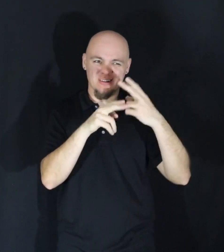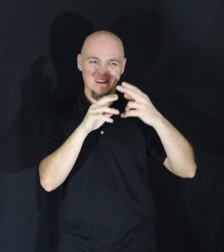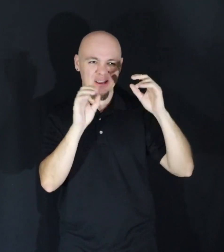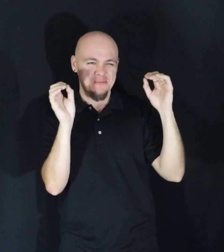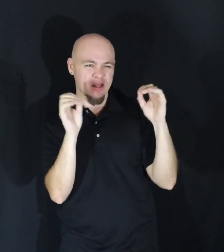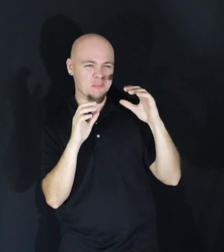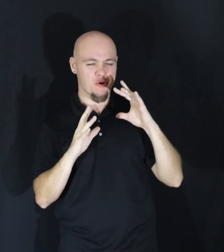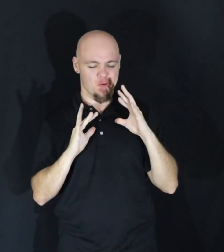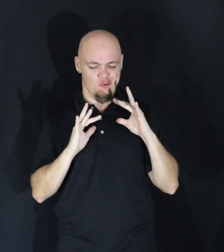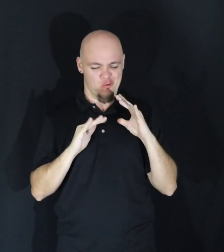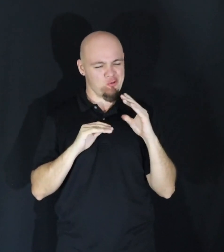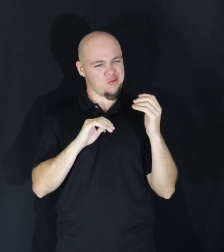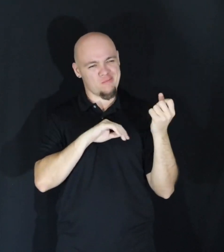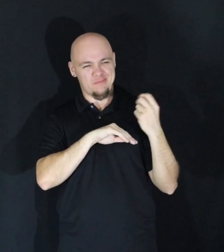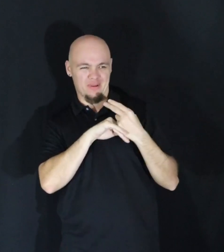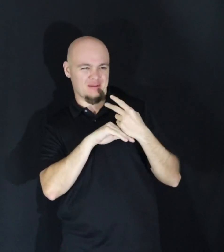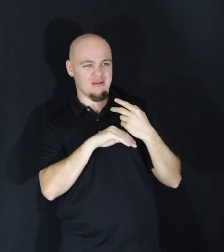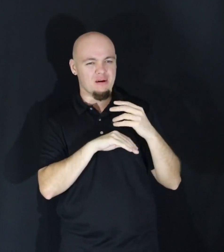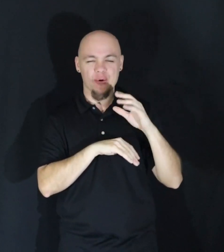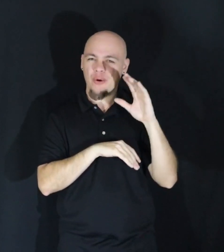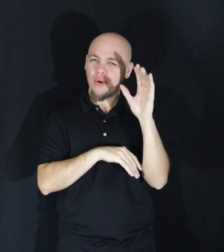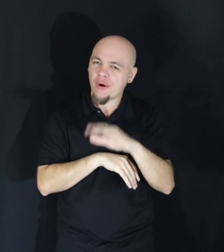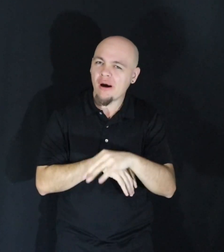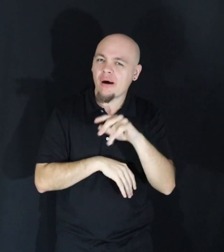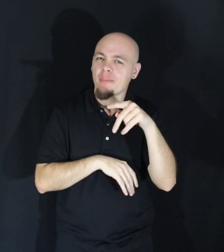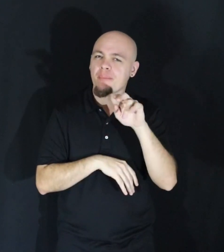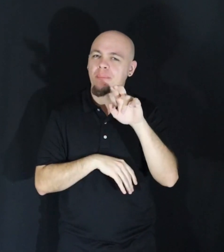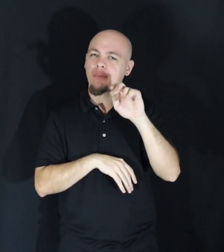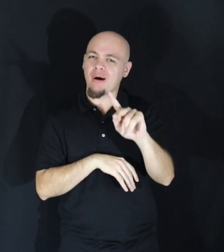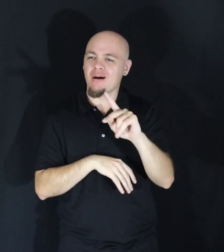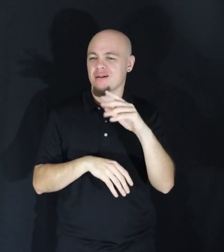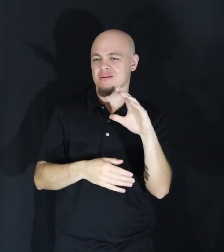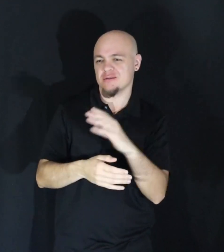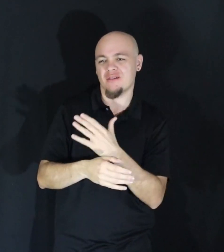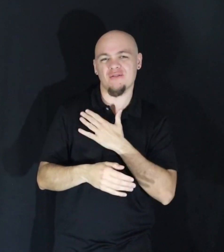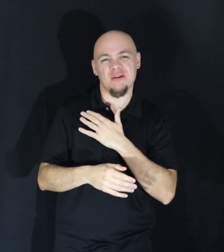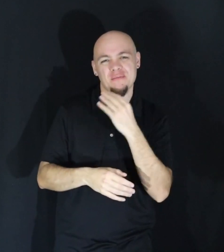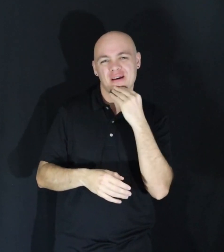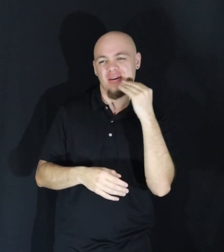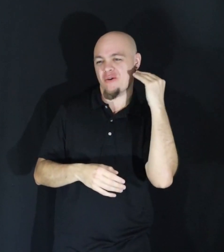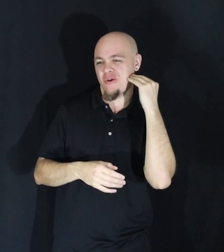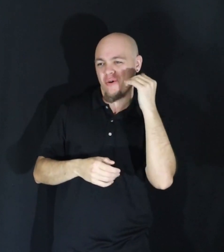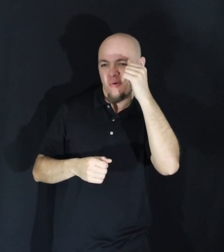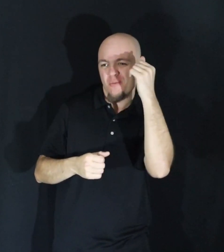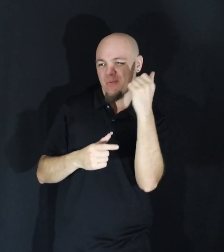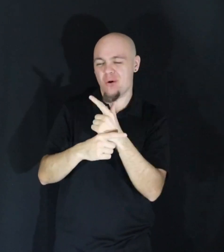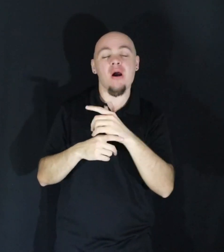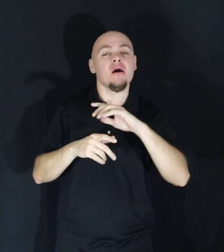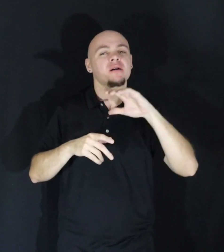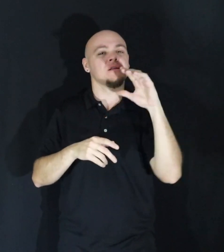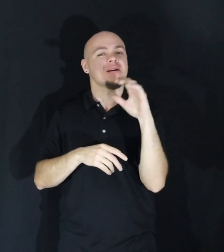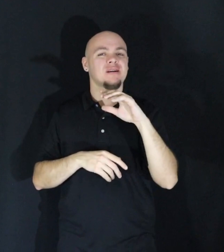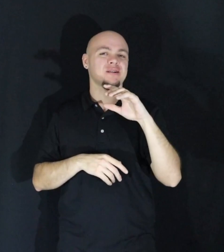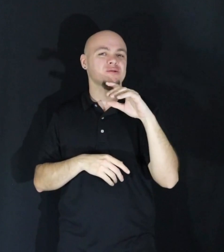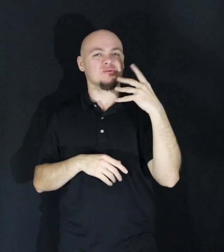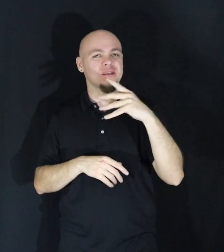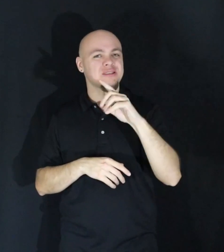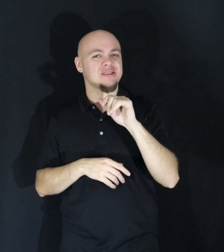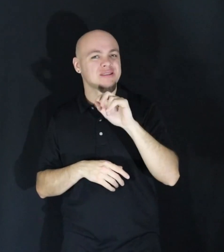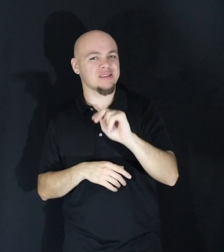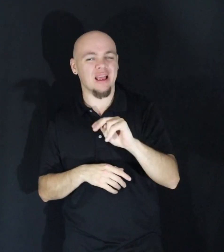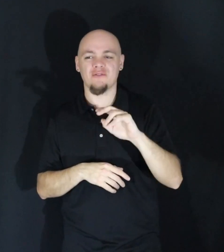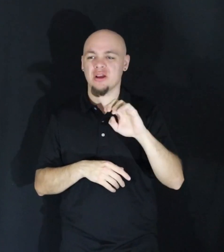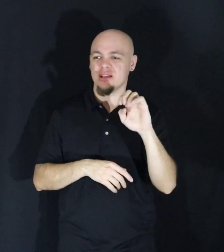way cooler than me. Ha! A punk song for my homeboy Crazy Dan, for East Palmer and Woodward.